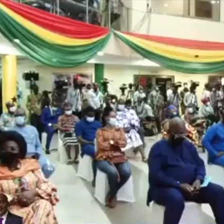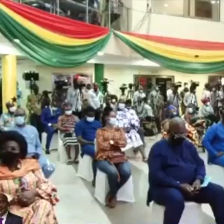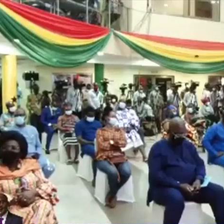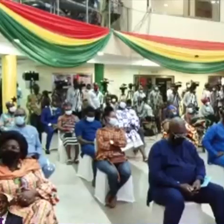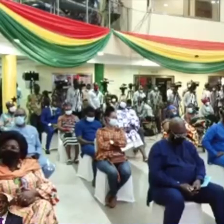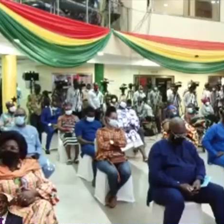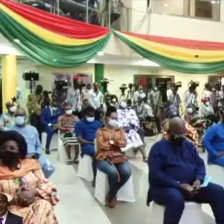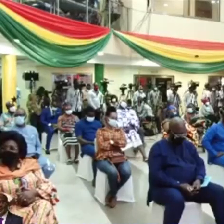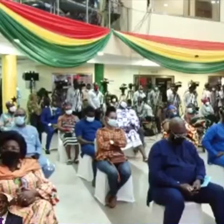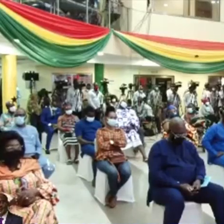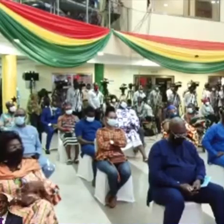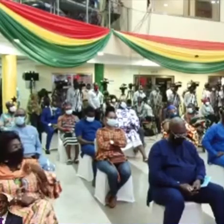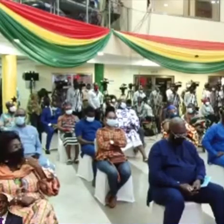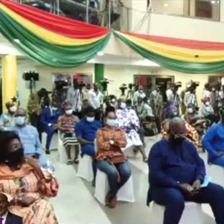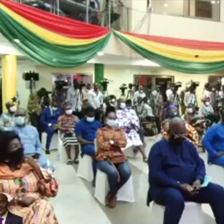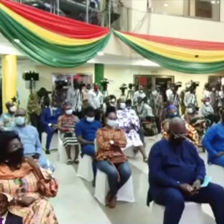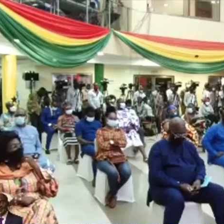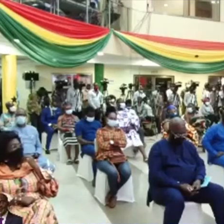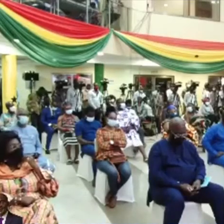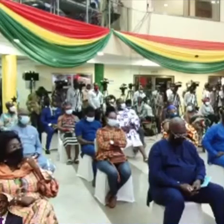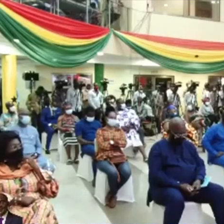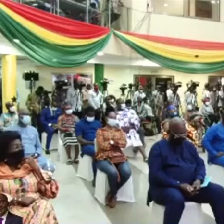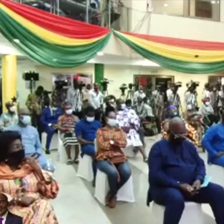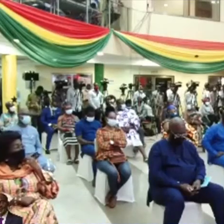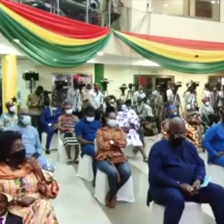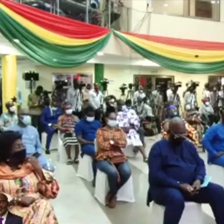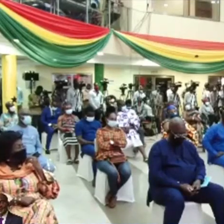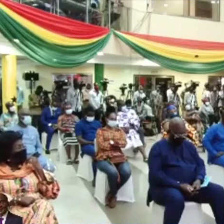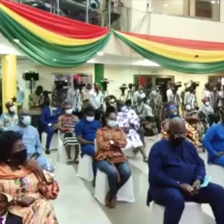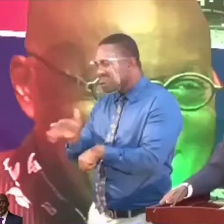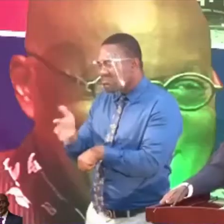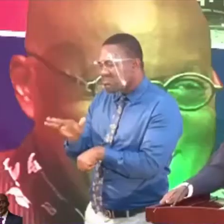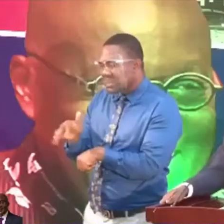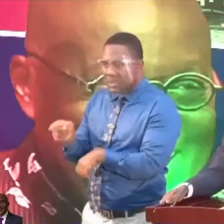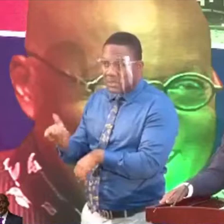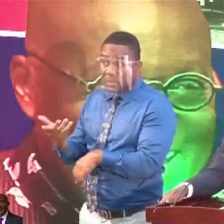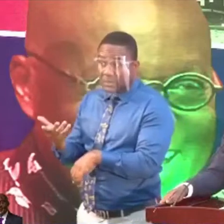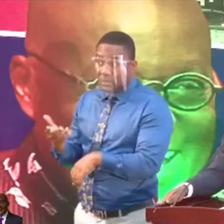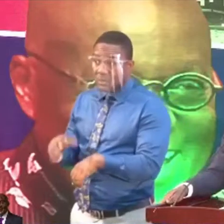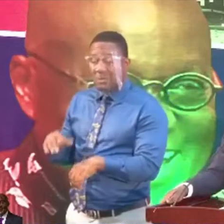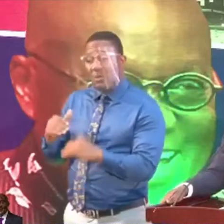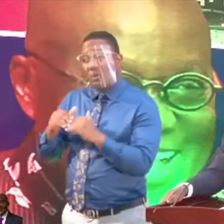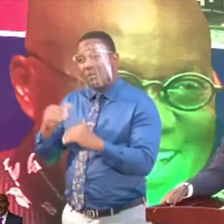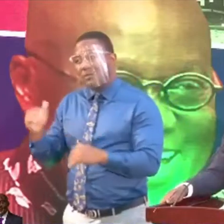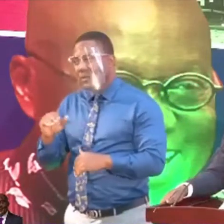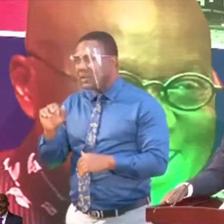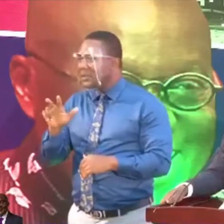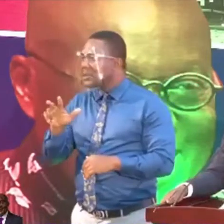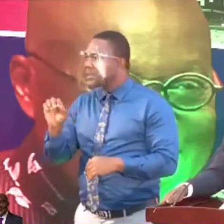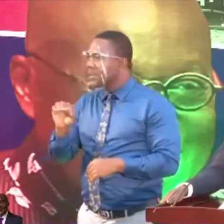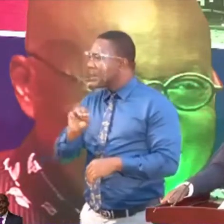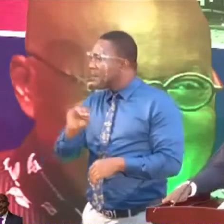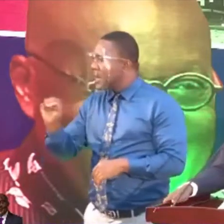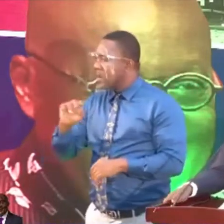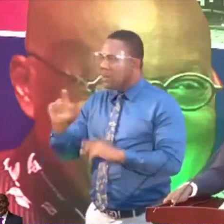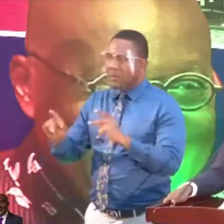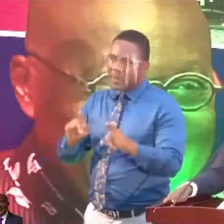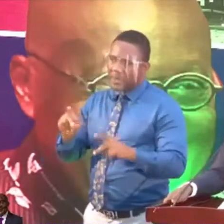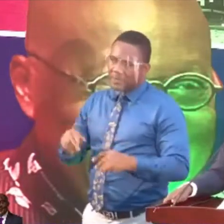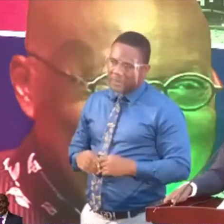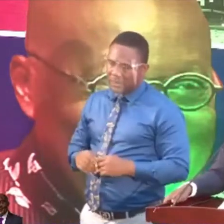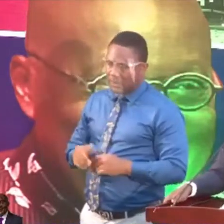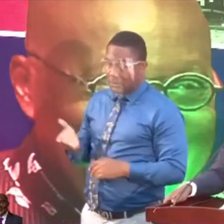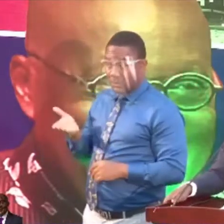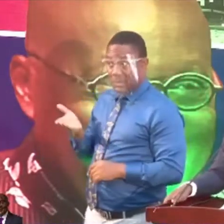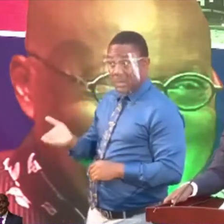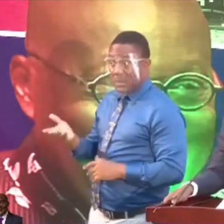And these 55 semi-functional ambulances were serving over 30 million people, which